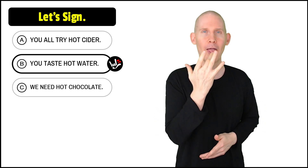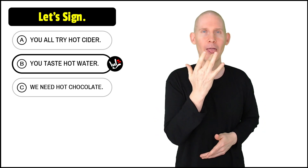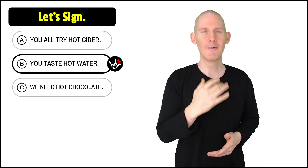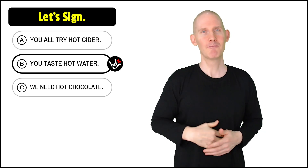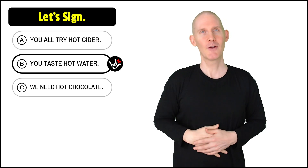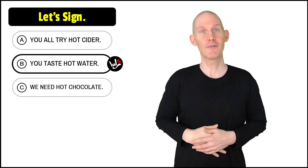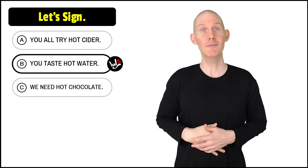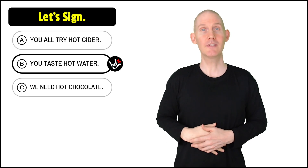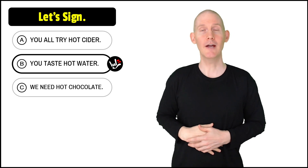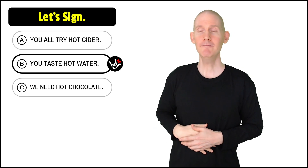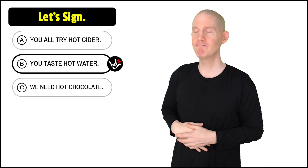From the side,